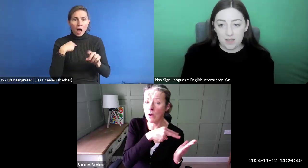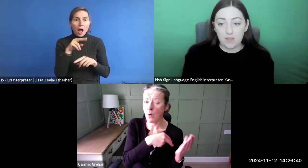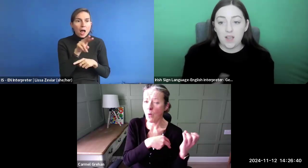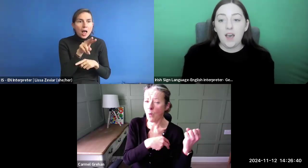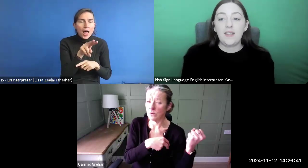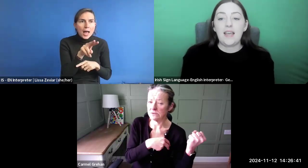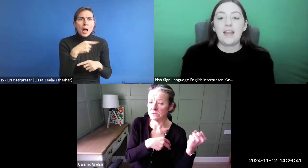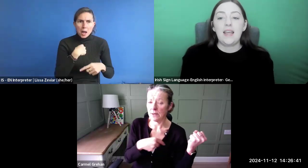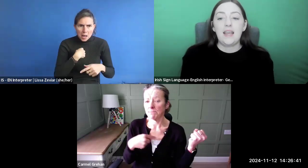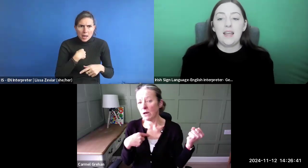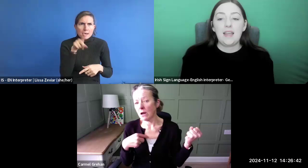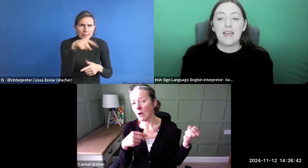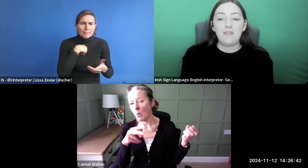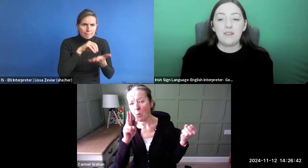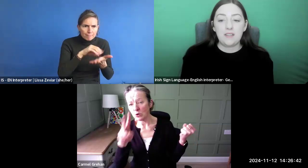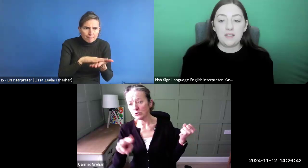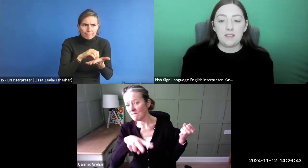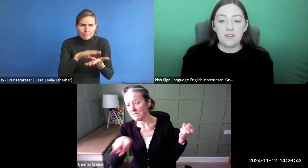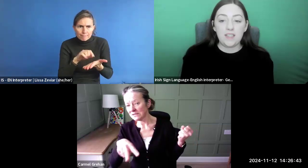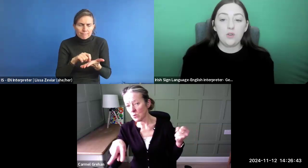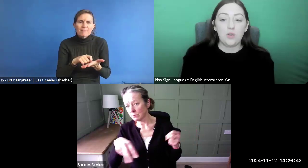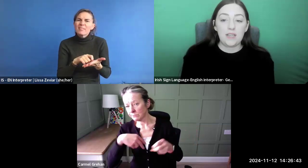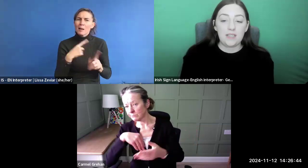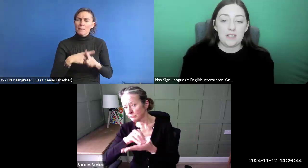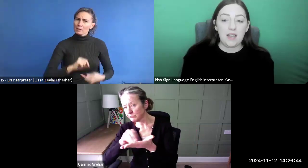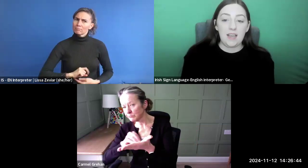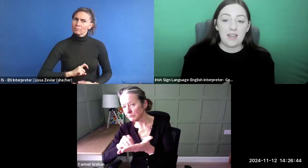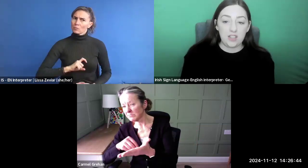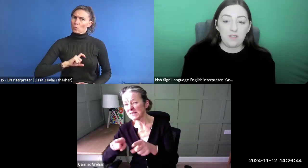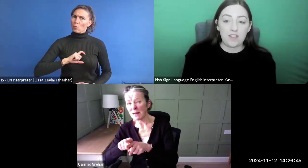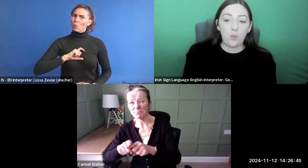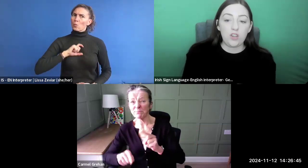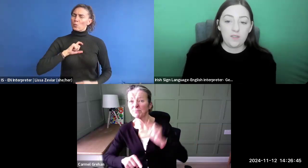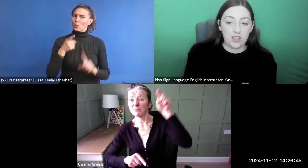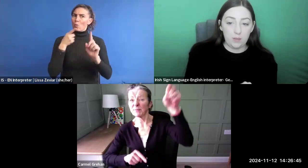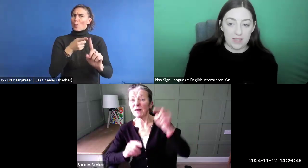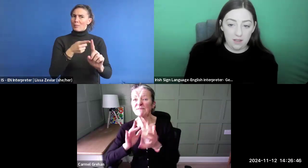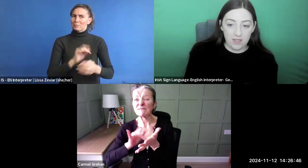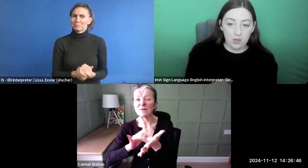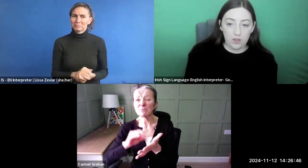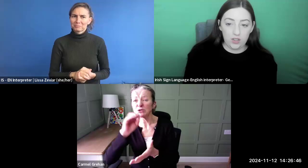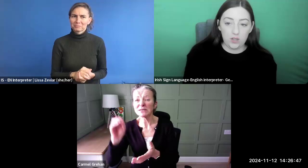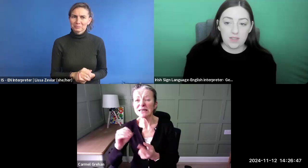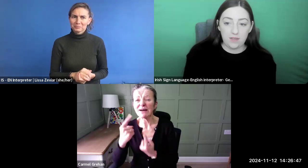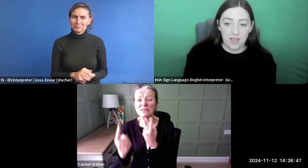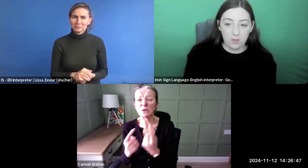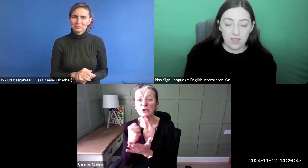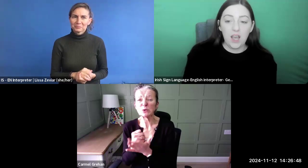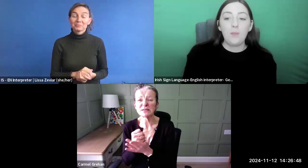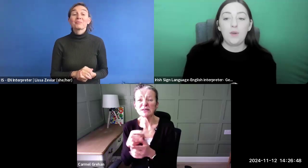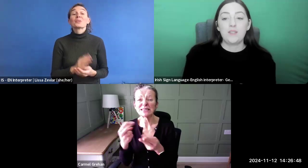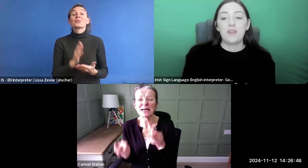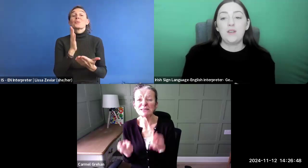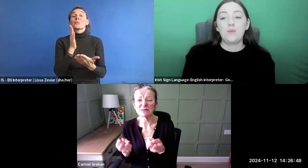the self-assessment, they then gave it, I didn't look at it initially. First, I watched the video myself. I didn't look at the student